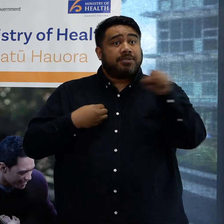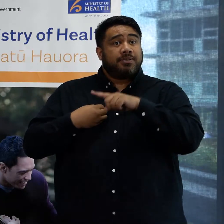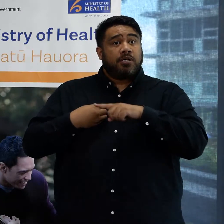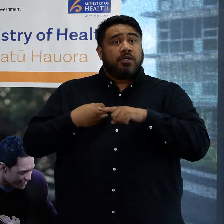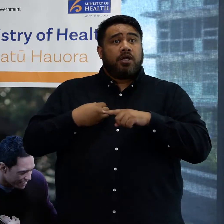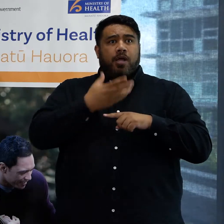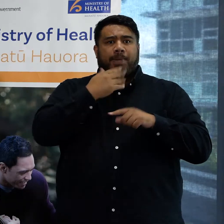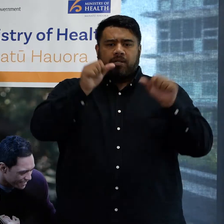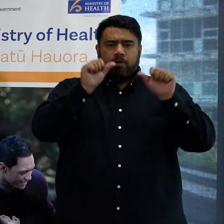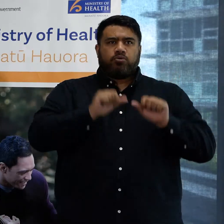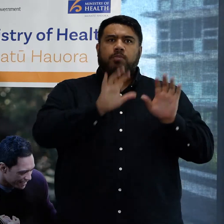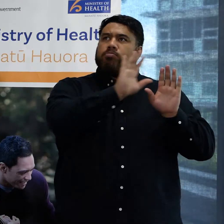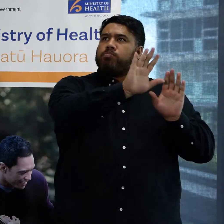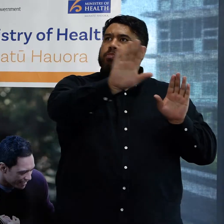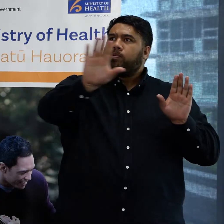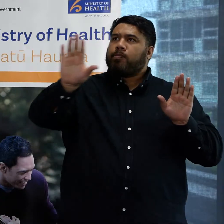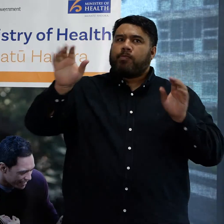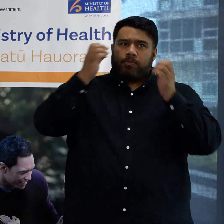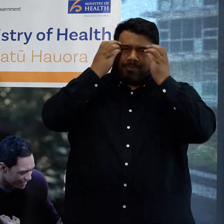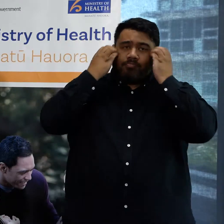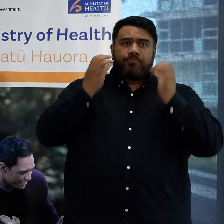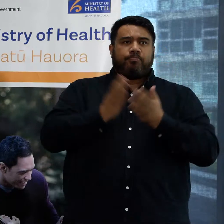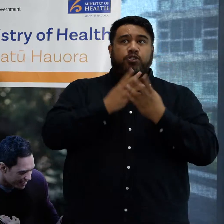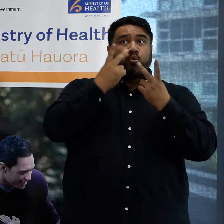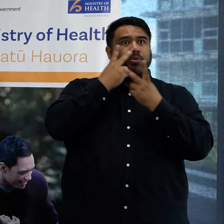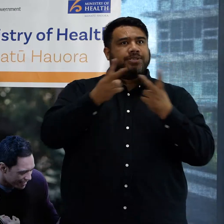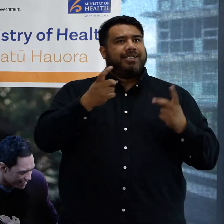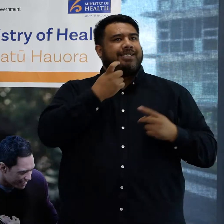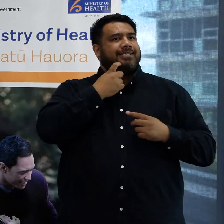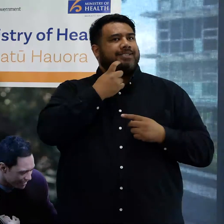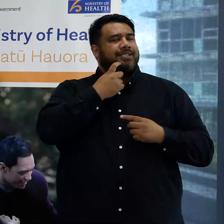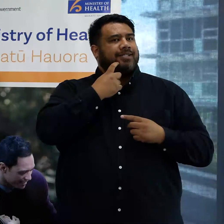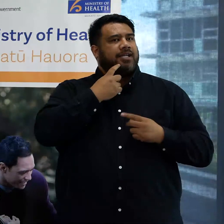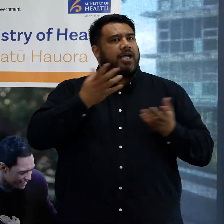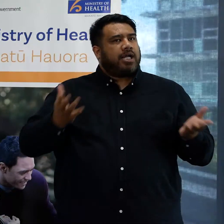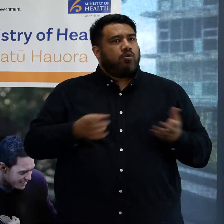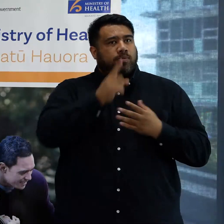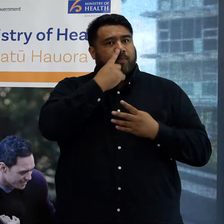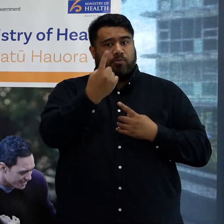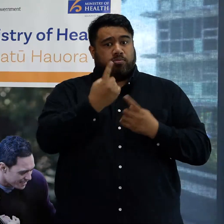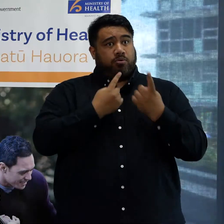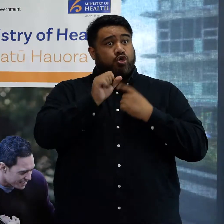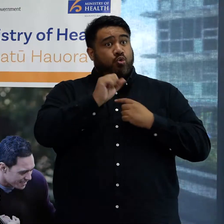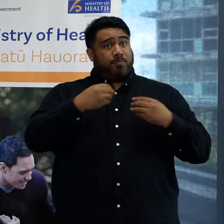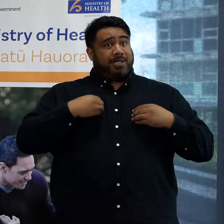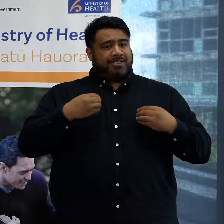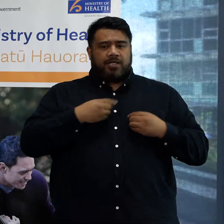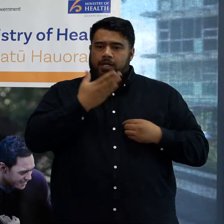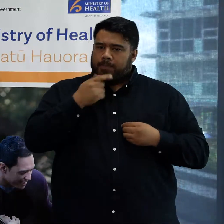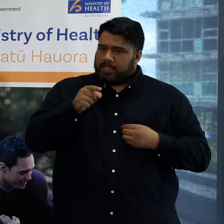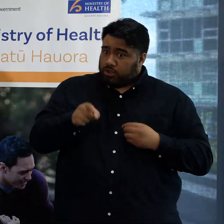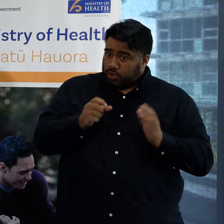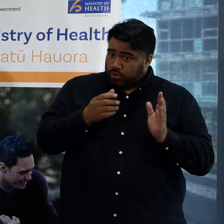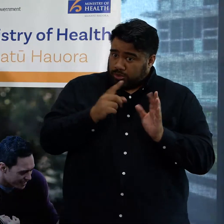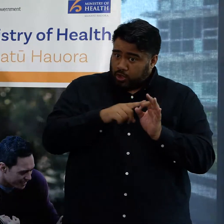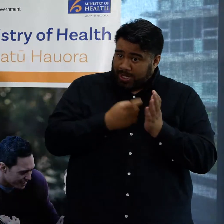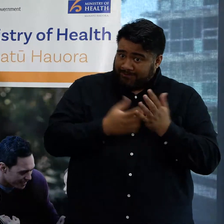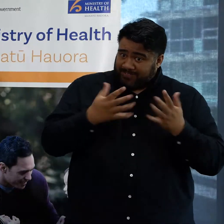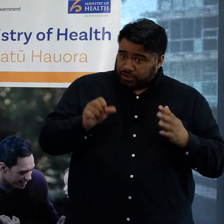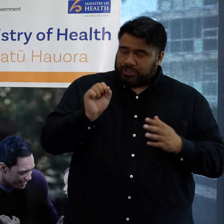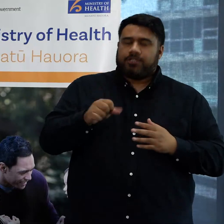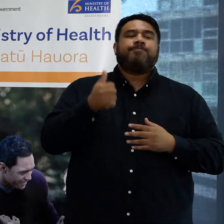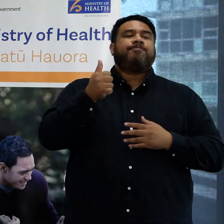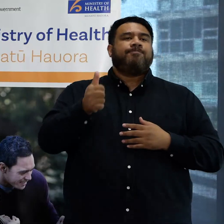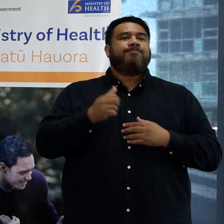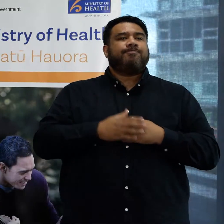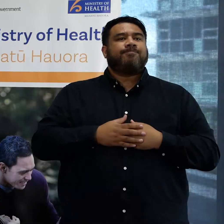are visible. You are required to display them, and please encourage those people accessing your businesses to scan it. And I particularly encourage